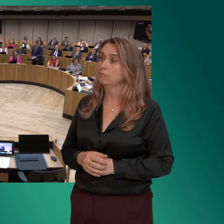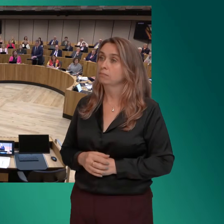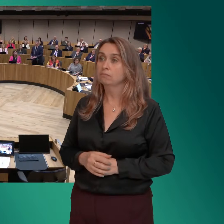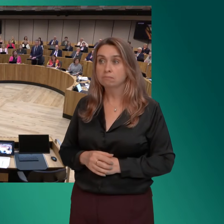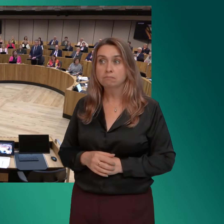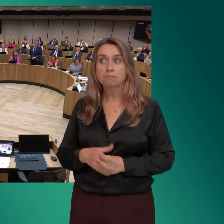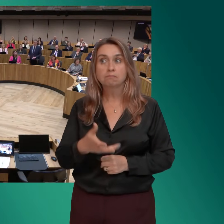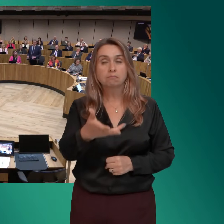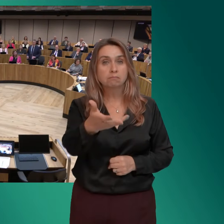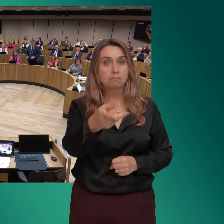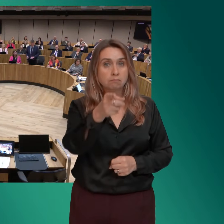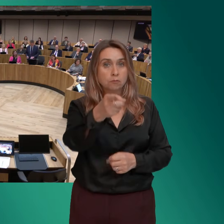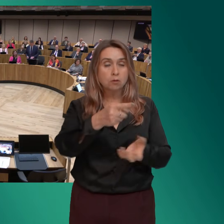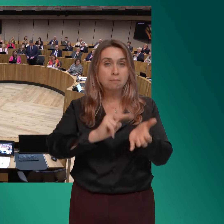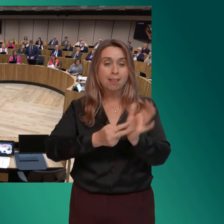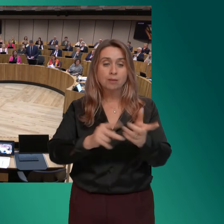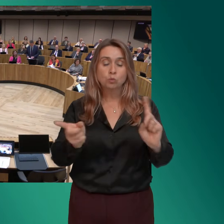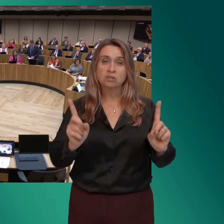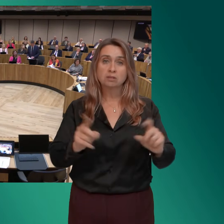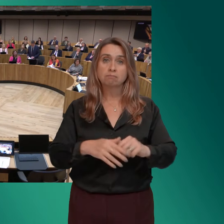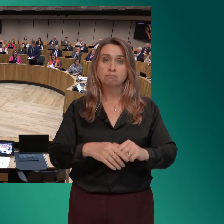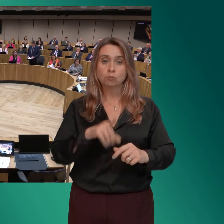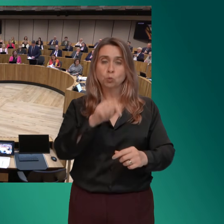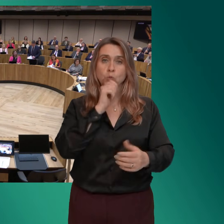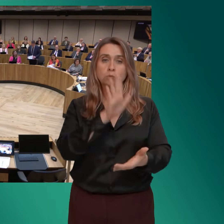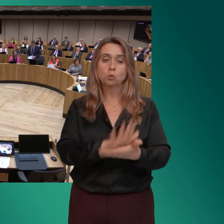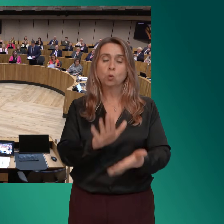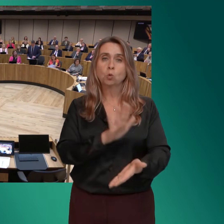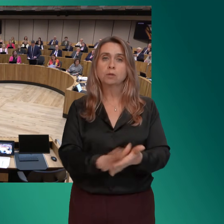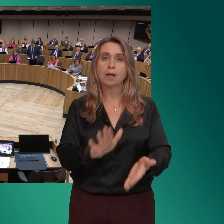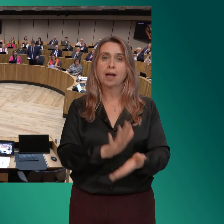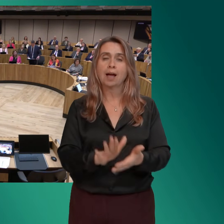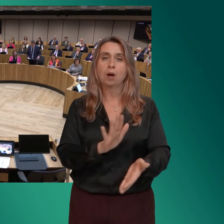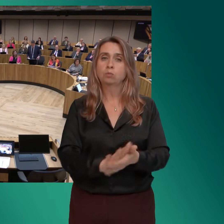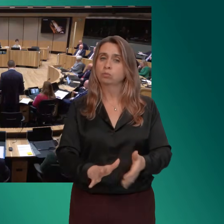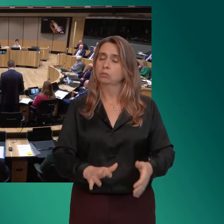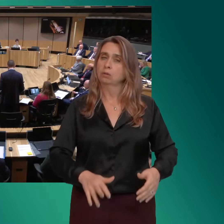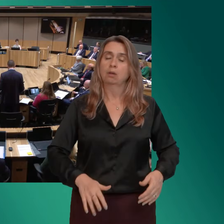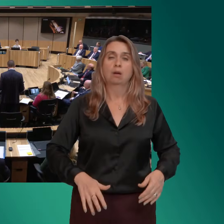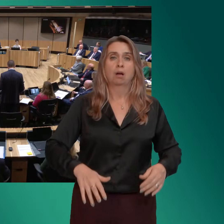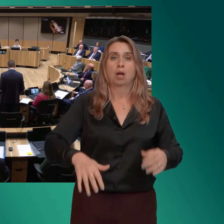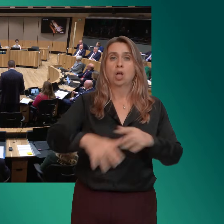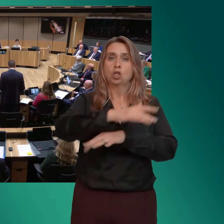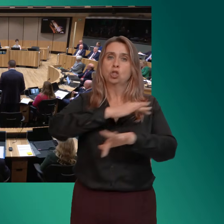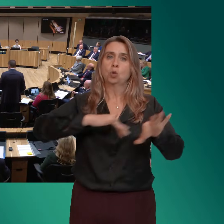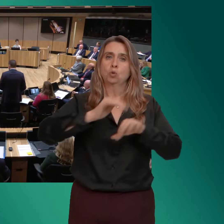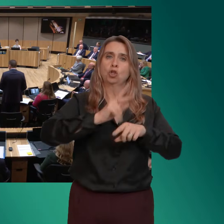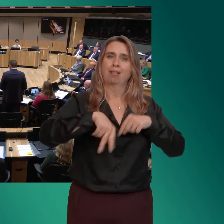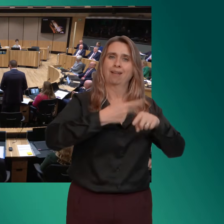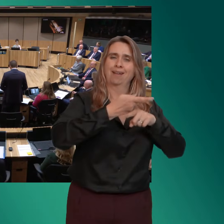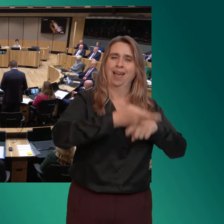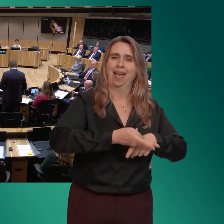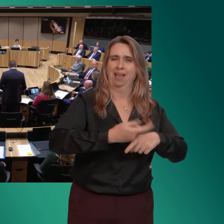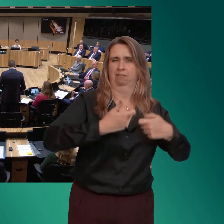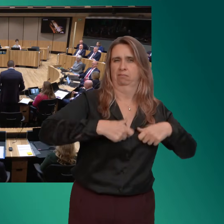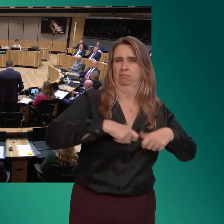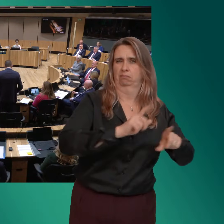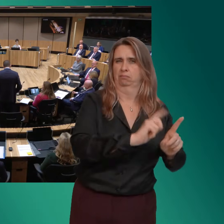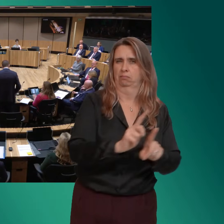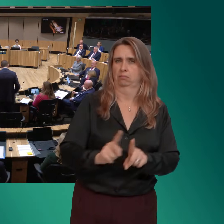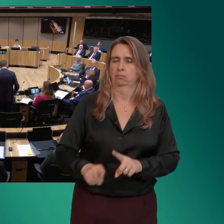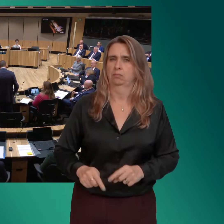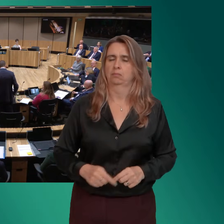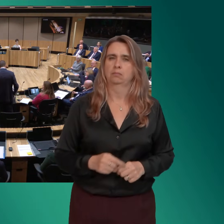First Minister, what plans does the government have to address the ongoing issues in all areas of social care? We will drive